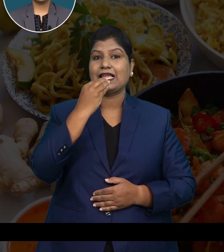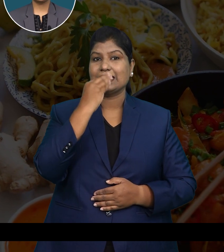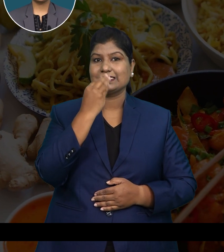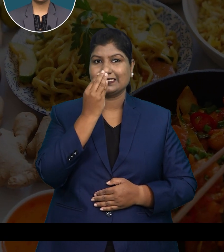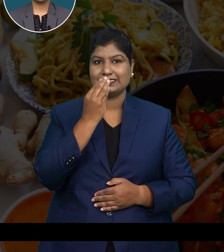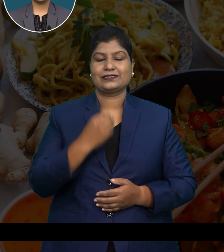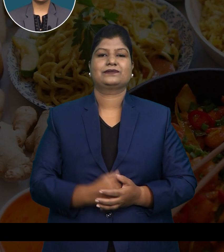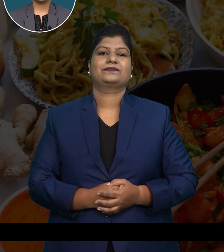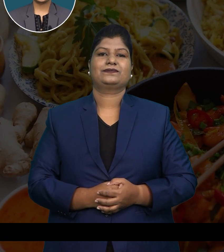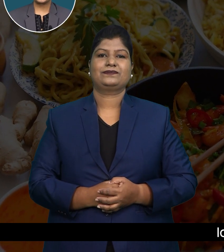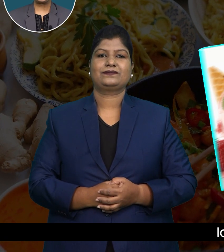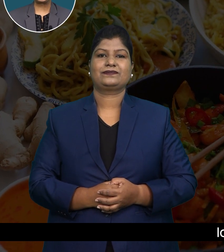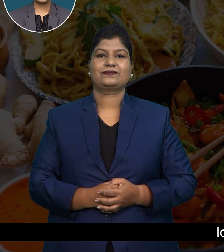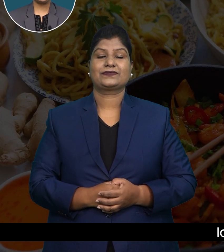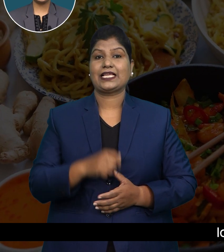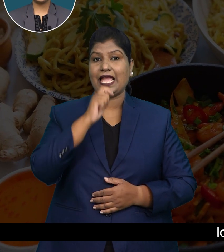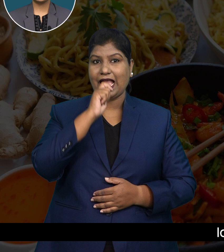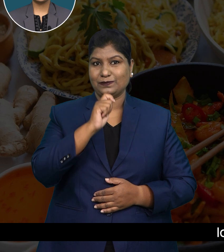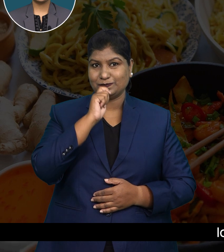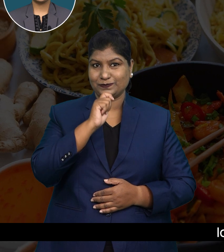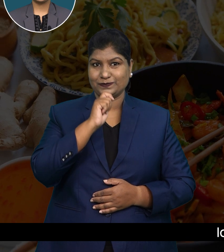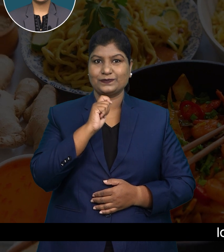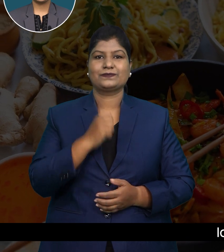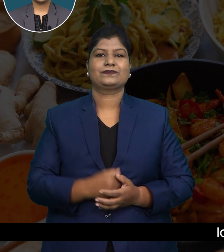biscuits, ice creams,